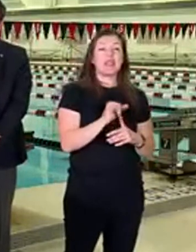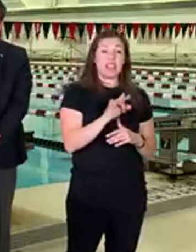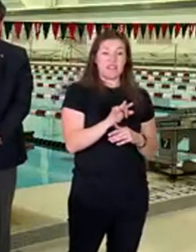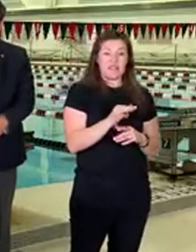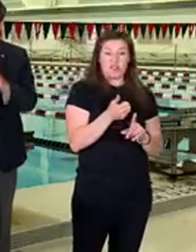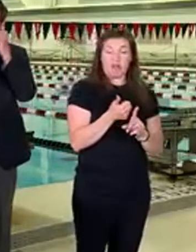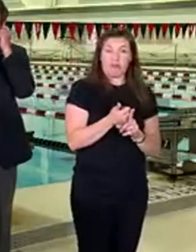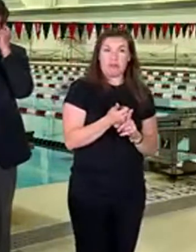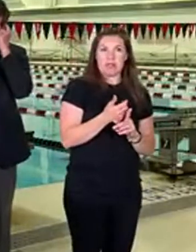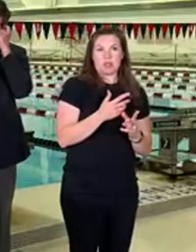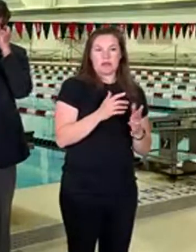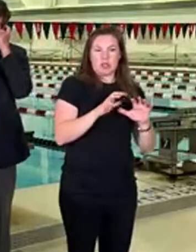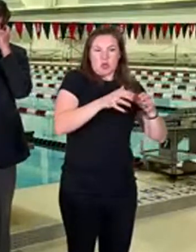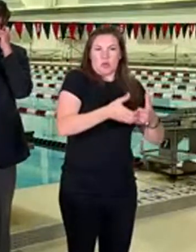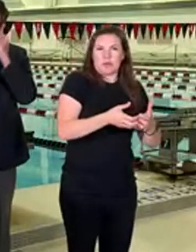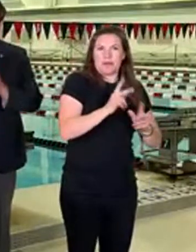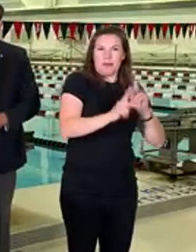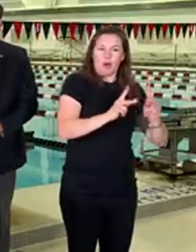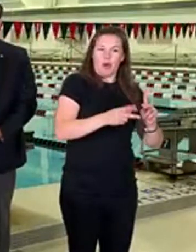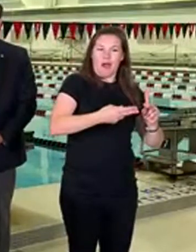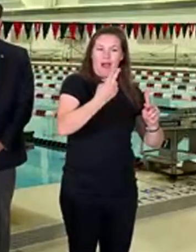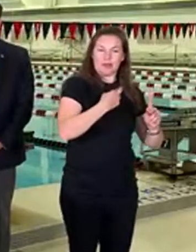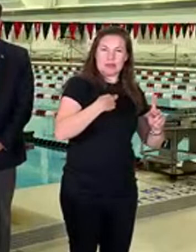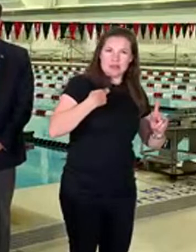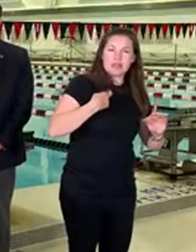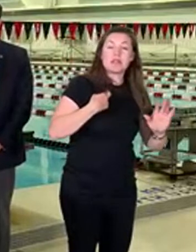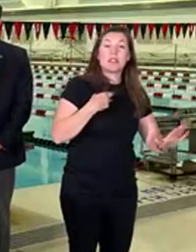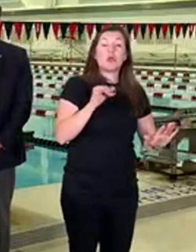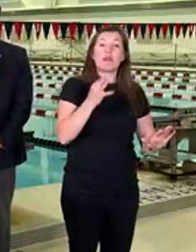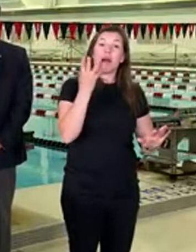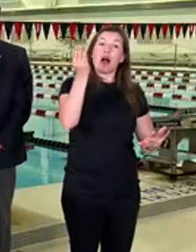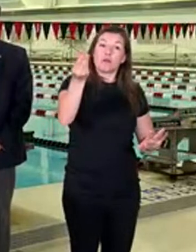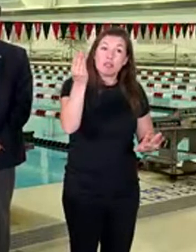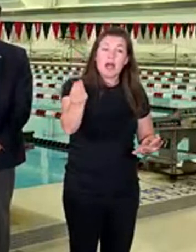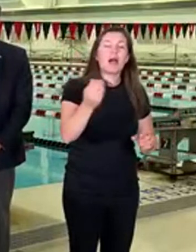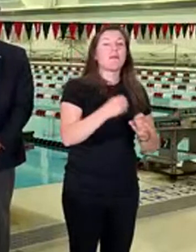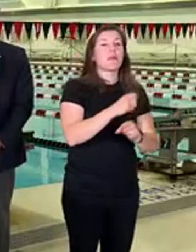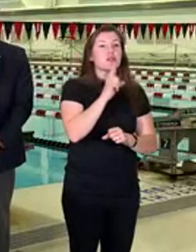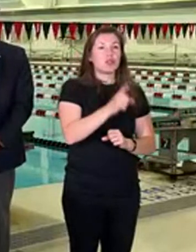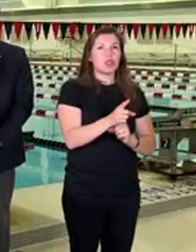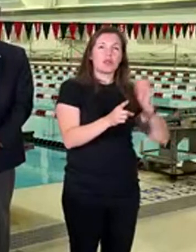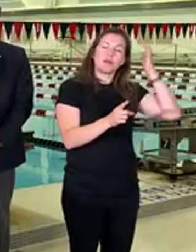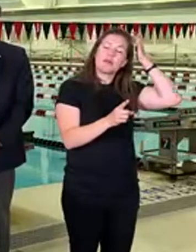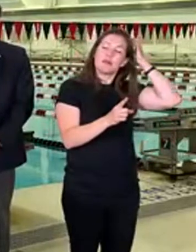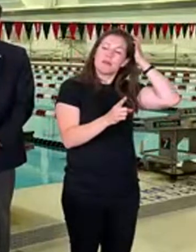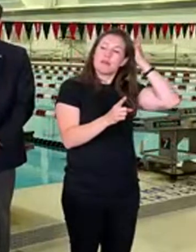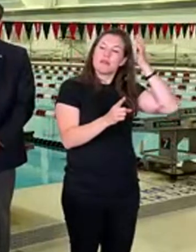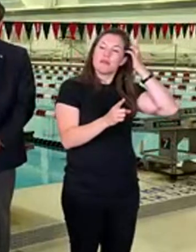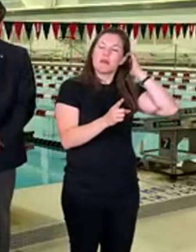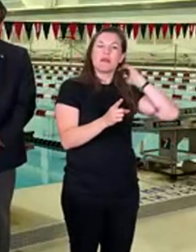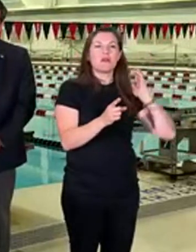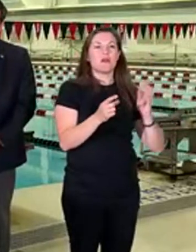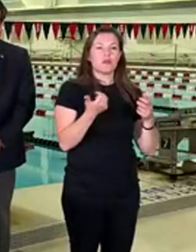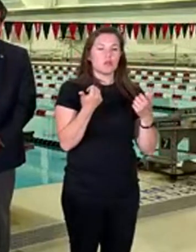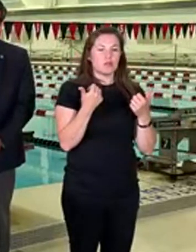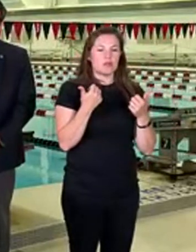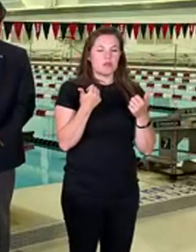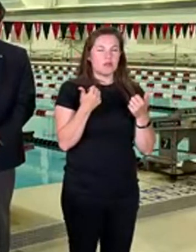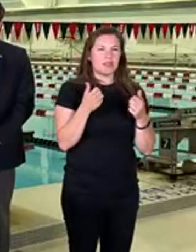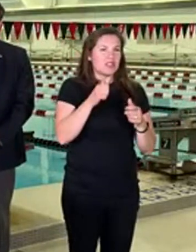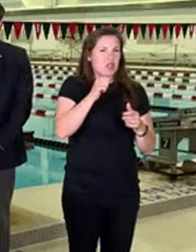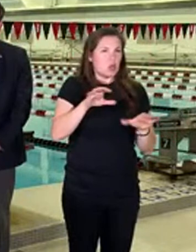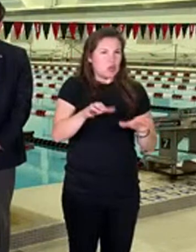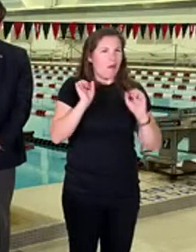vulnerable populations. And then also, if you do go outside, make sure that you try to refrain from